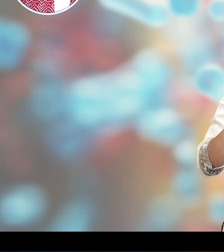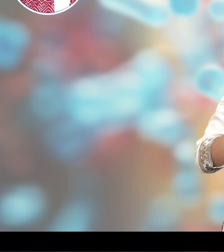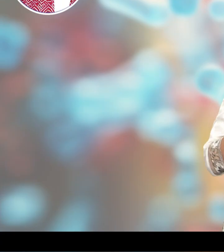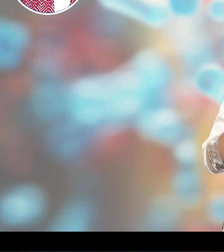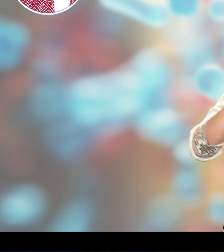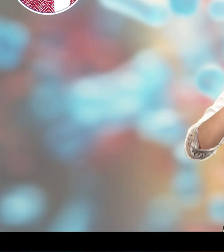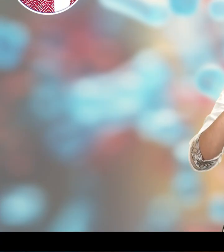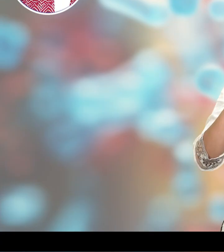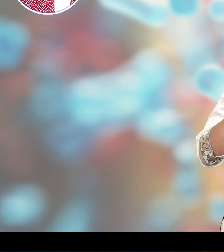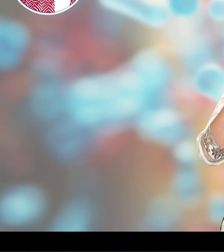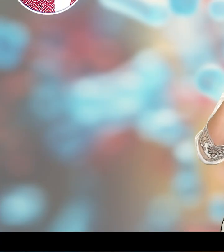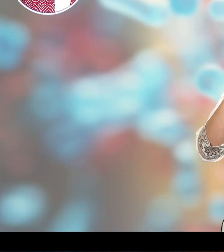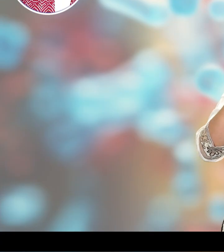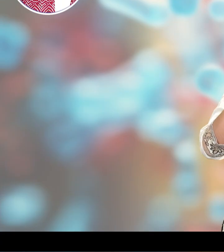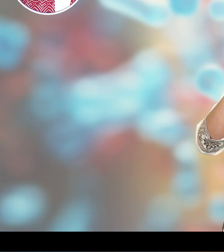Biology.